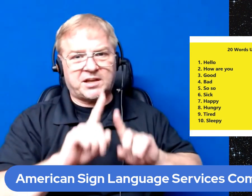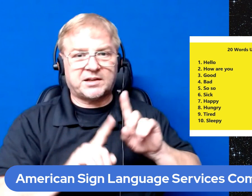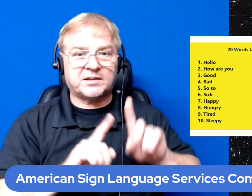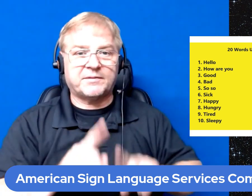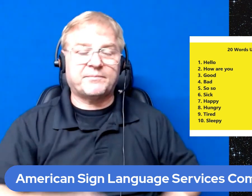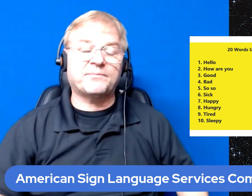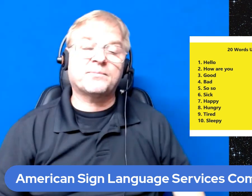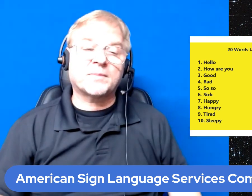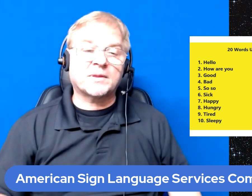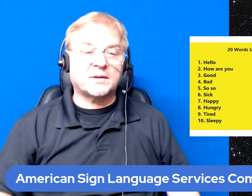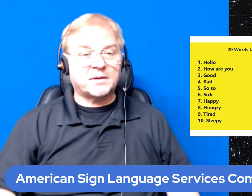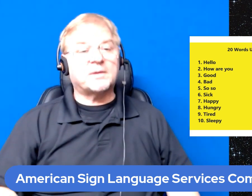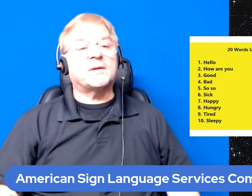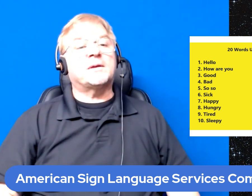sign.